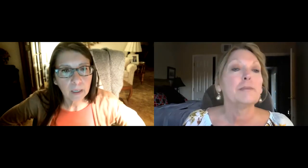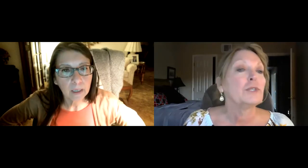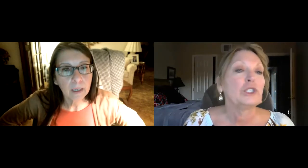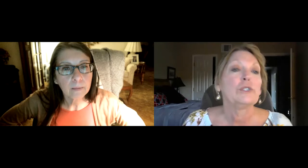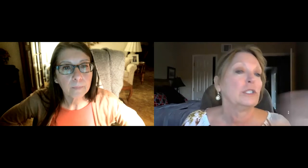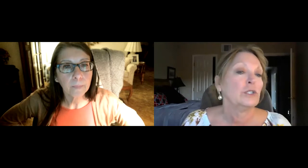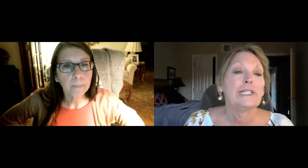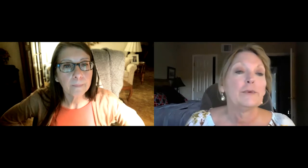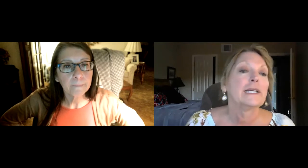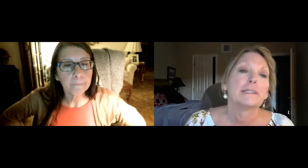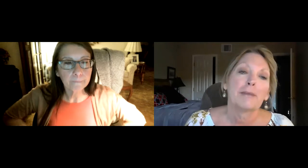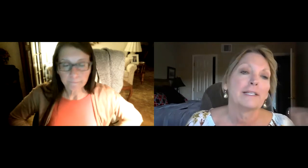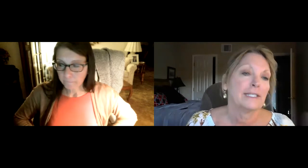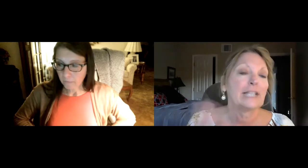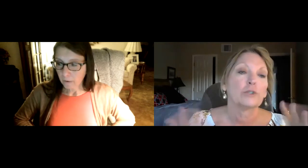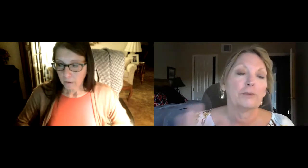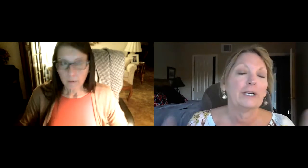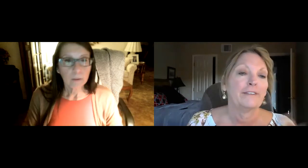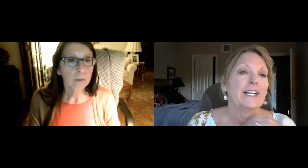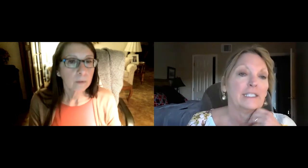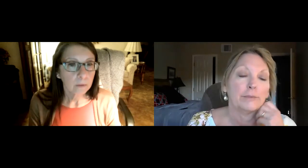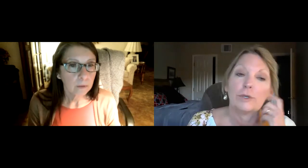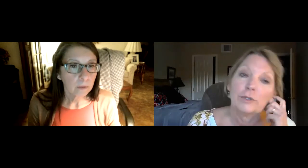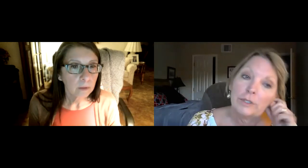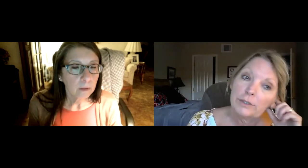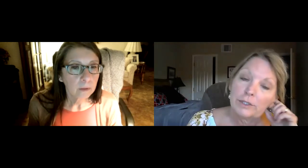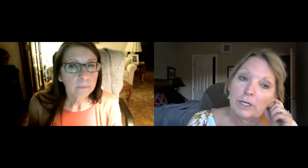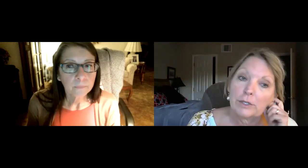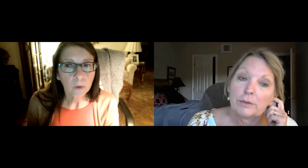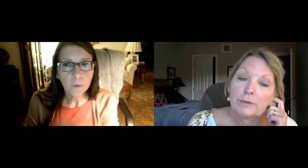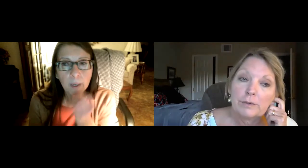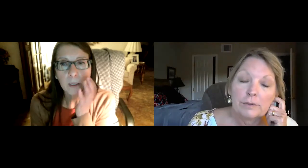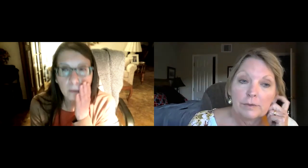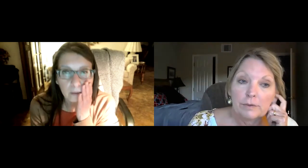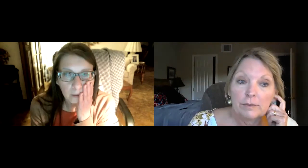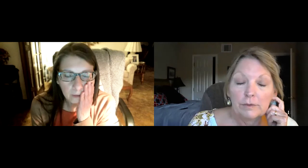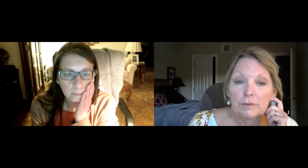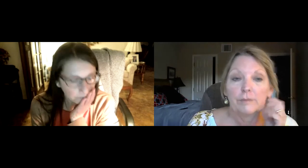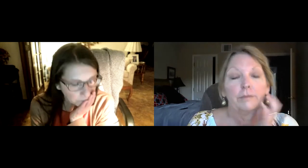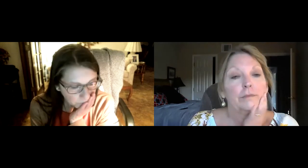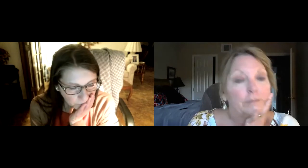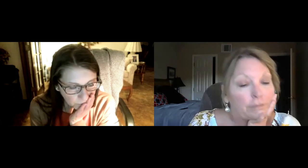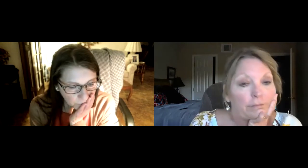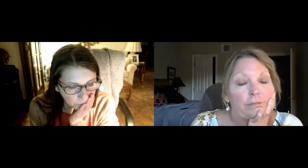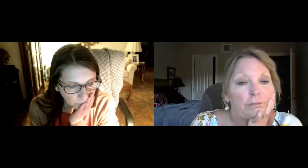text me when you see one, because my schedule's pretty flexible. So, okay.